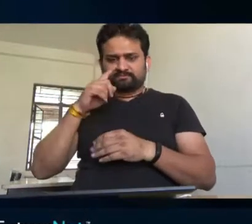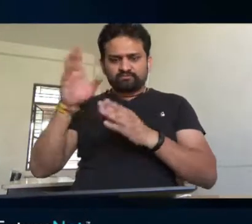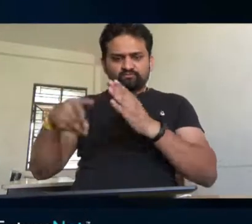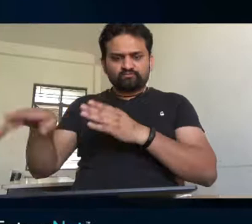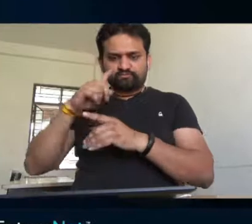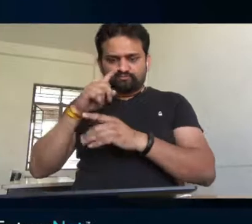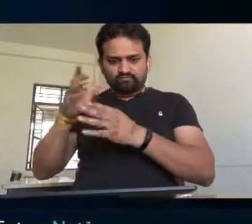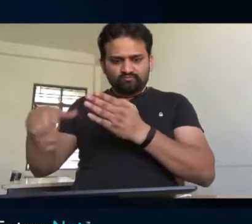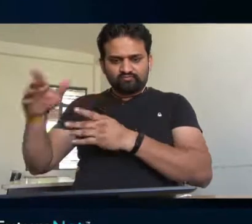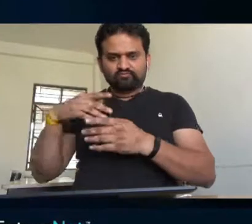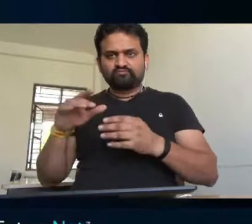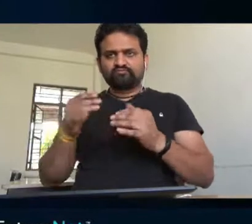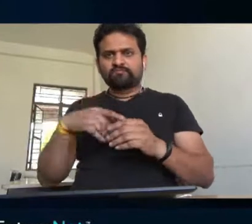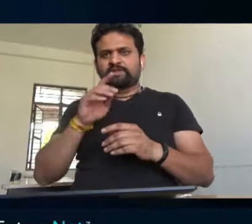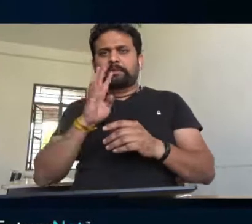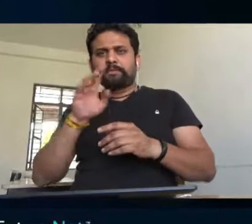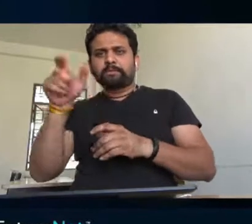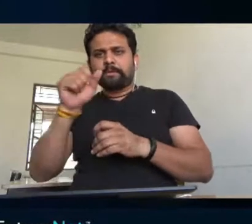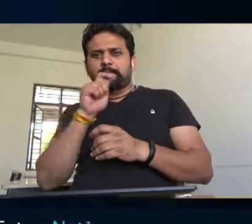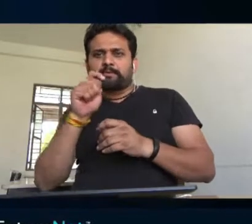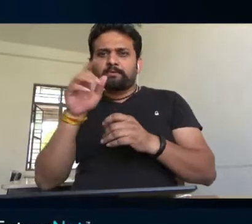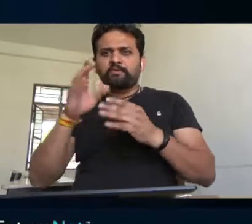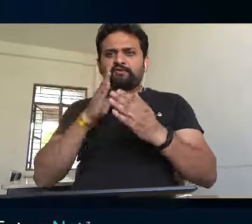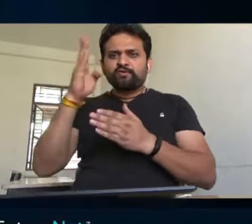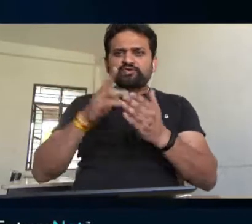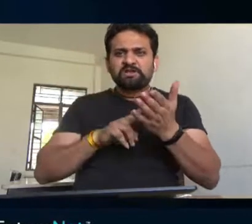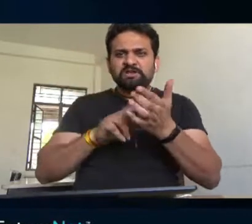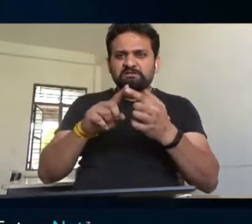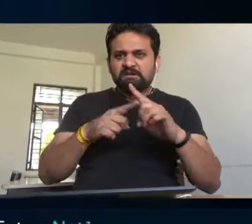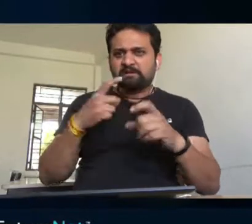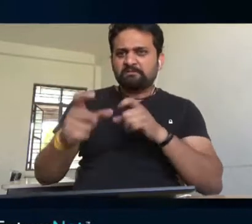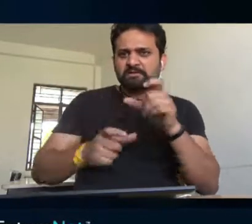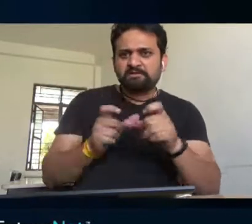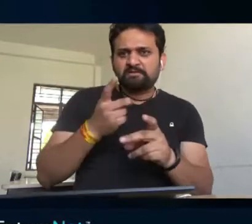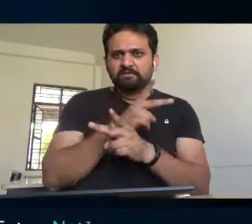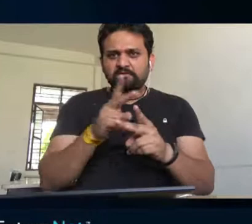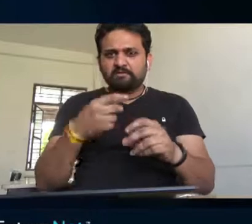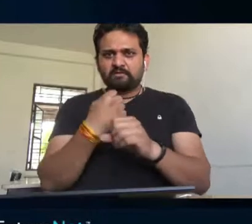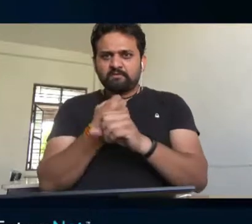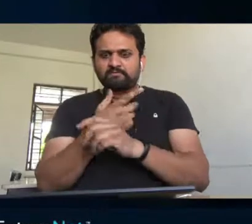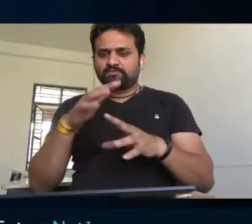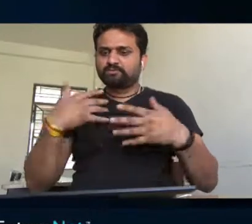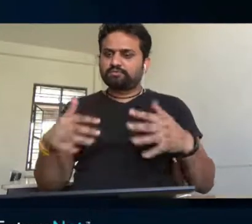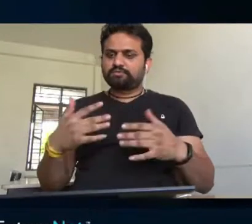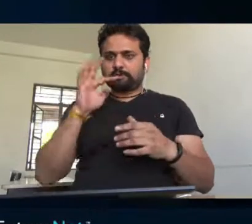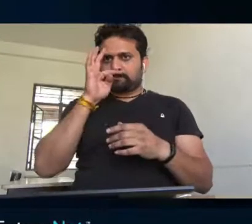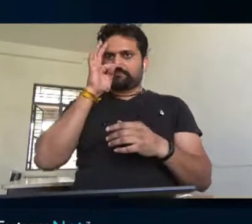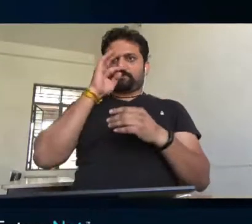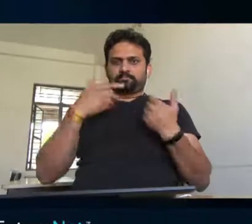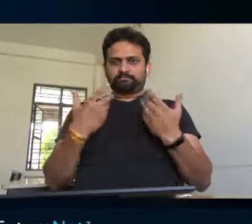was in Katowice the first time together with Anja, and at the game, and